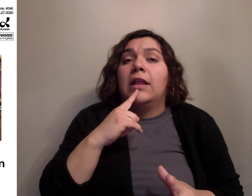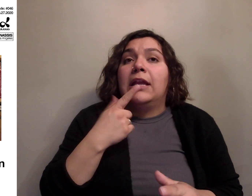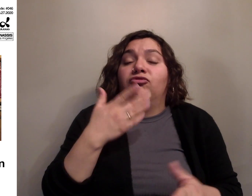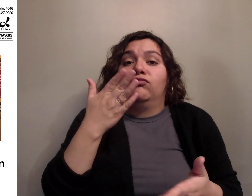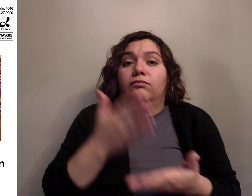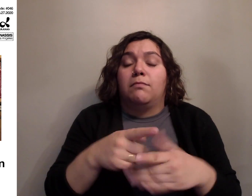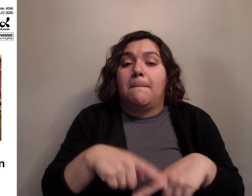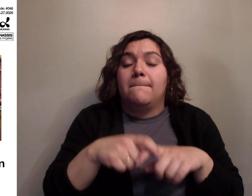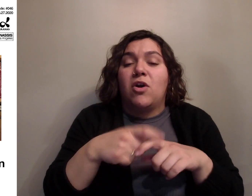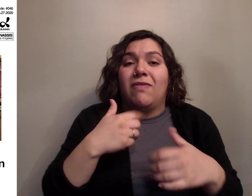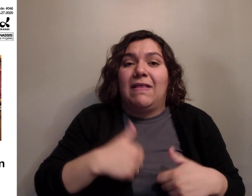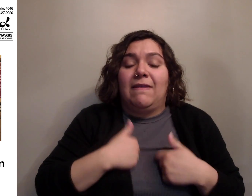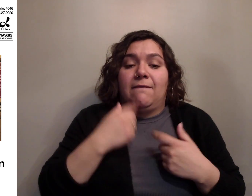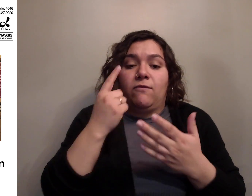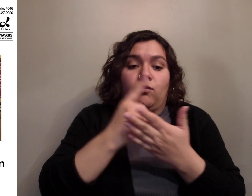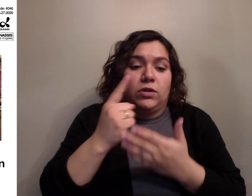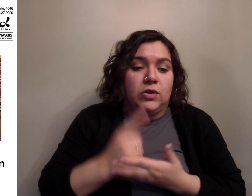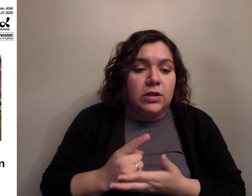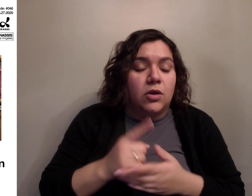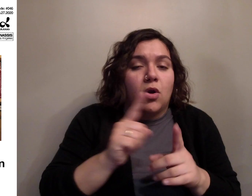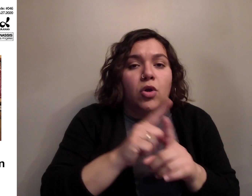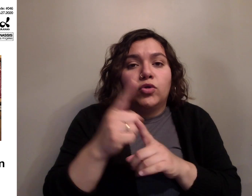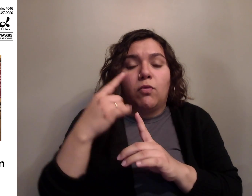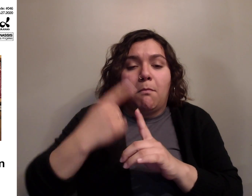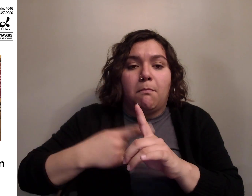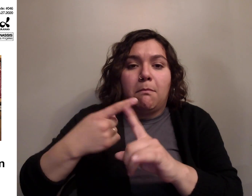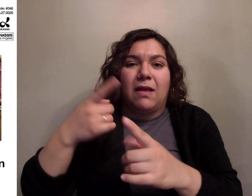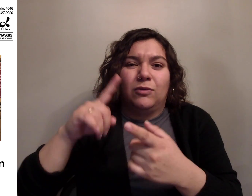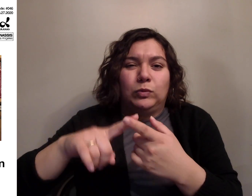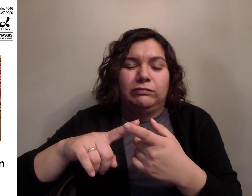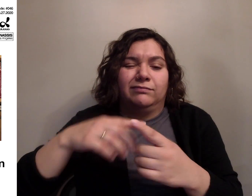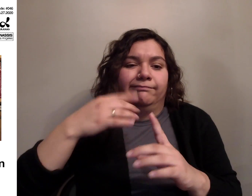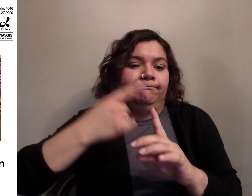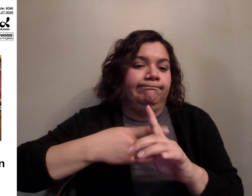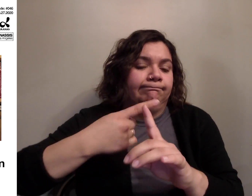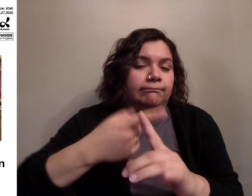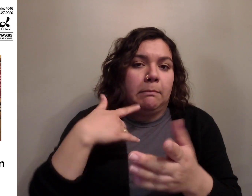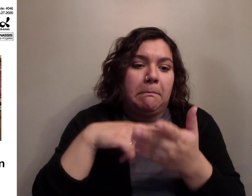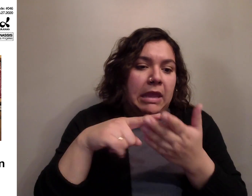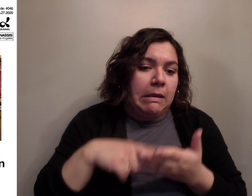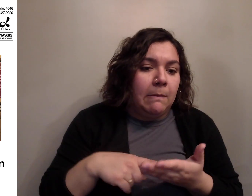ground to a halt, and they live from week to week and month to month on